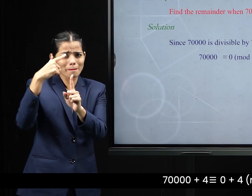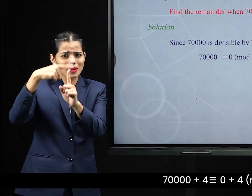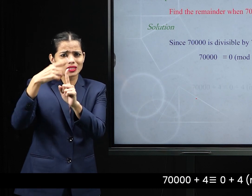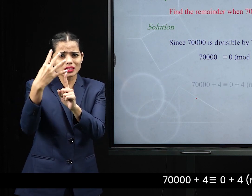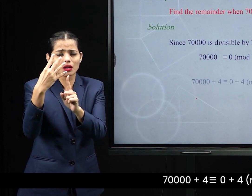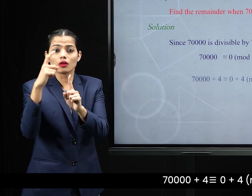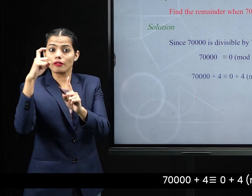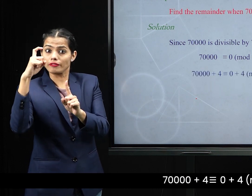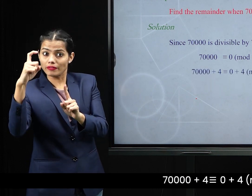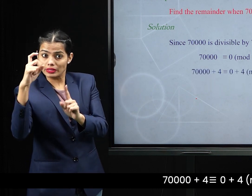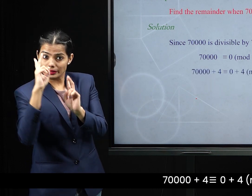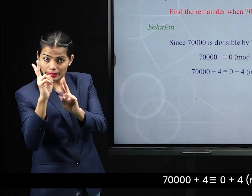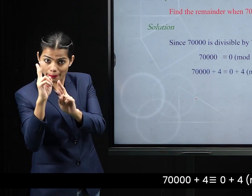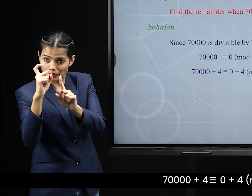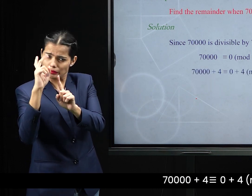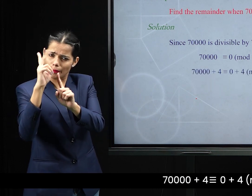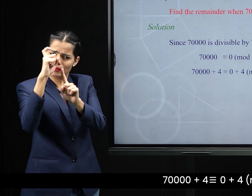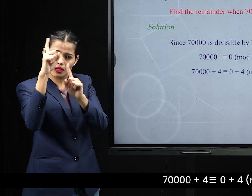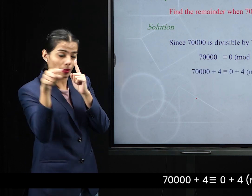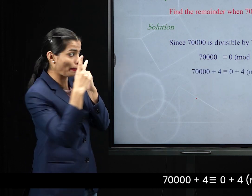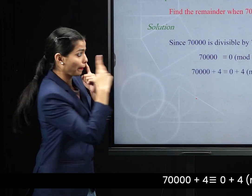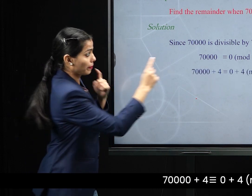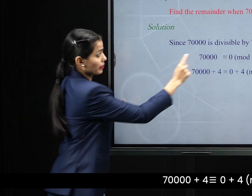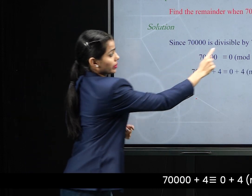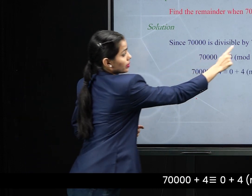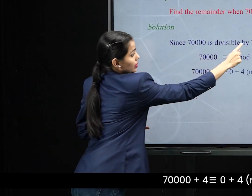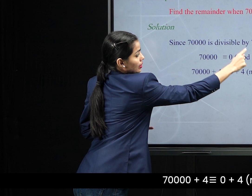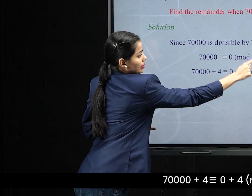70,000 plus 4 is equal to 0 plus 4 mod 7.